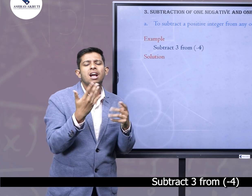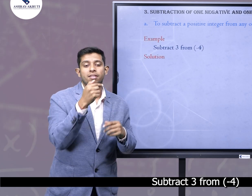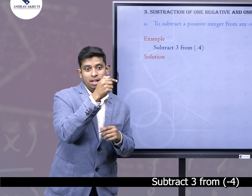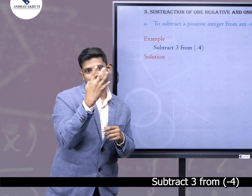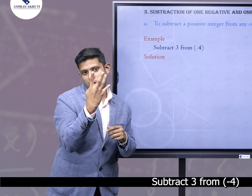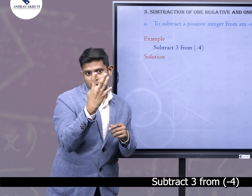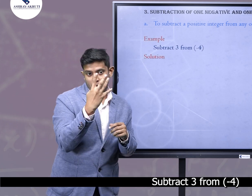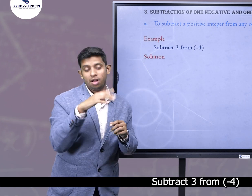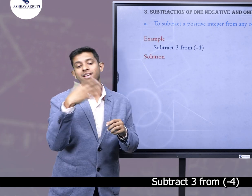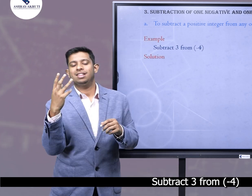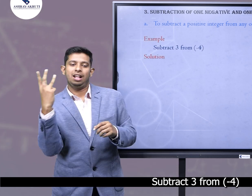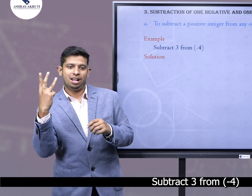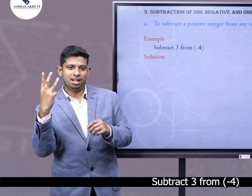Subtract 3 from minus 4.